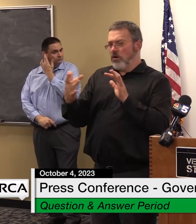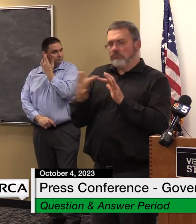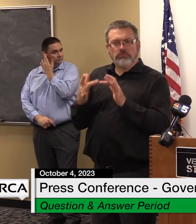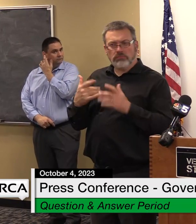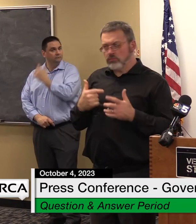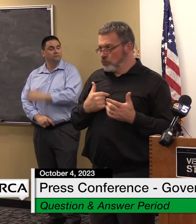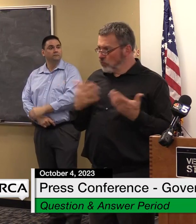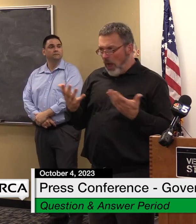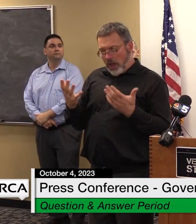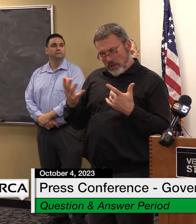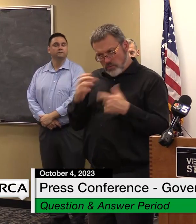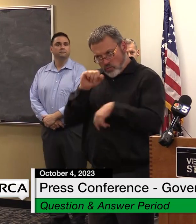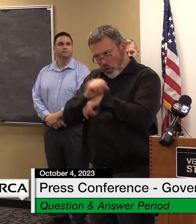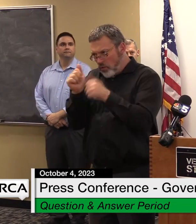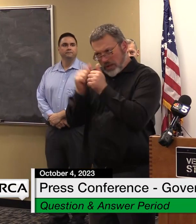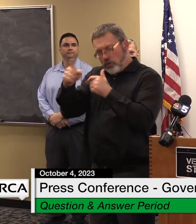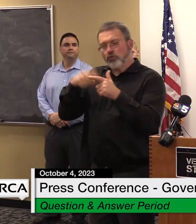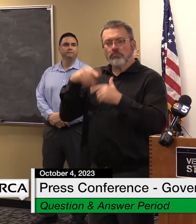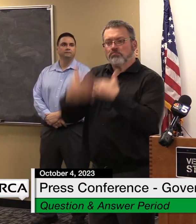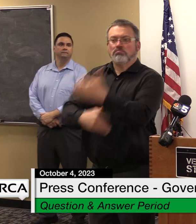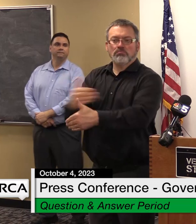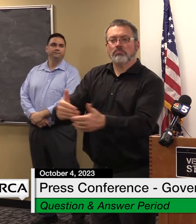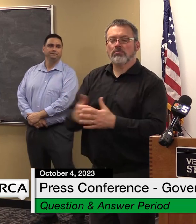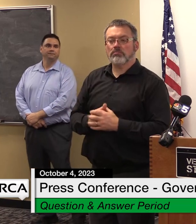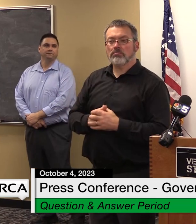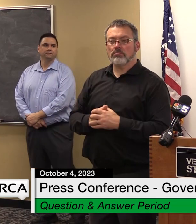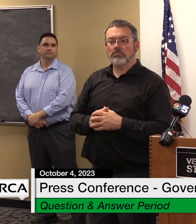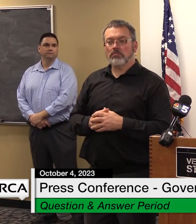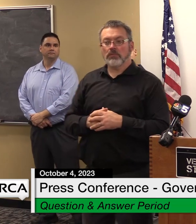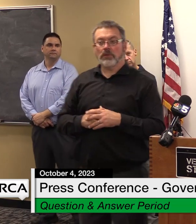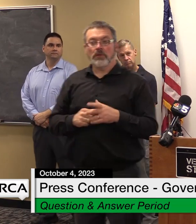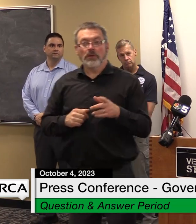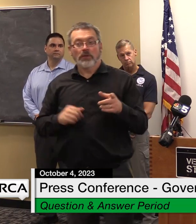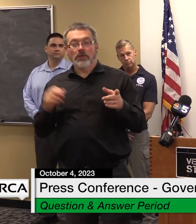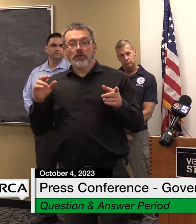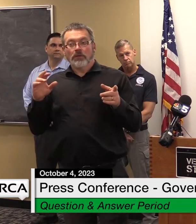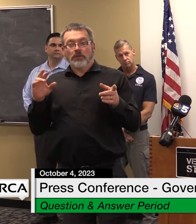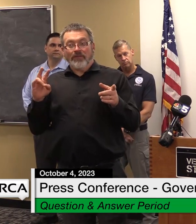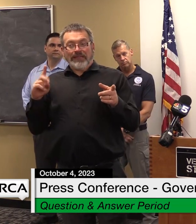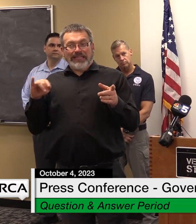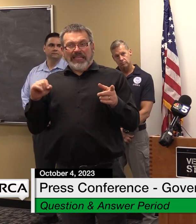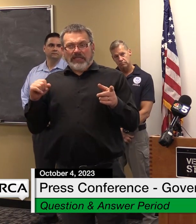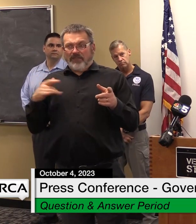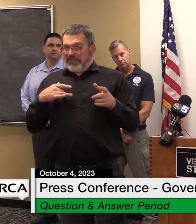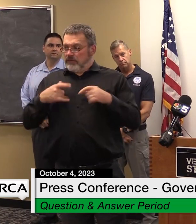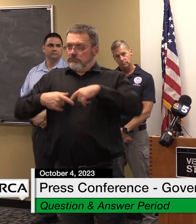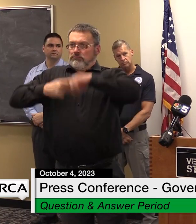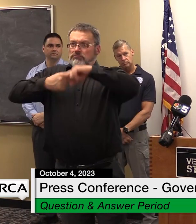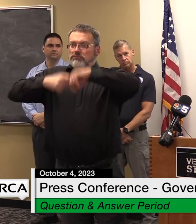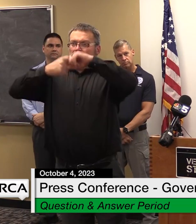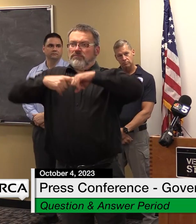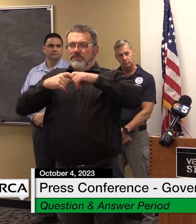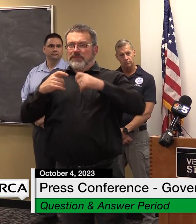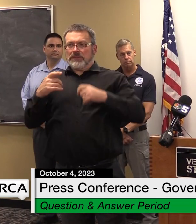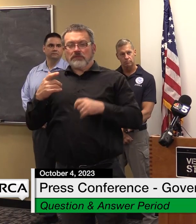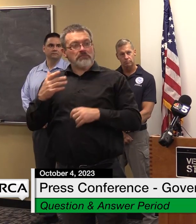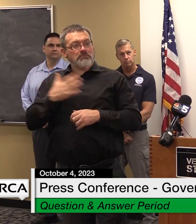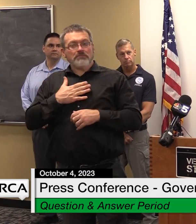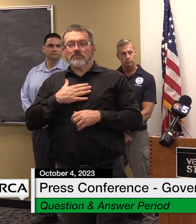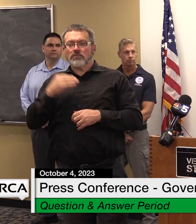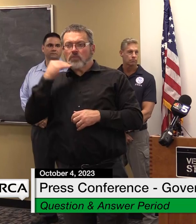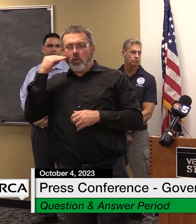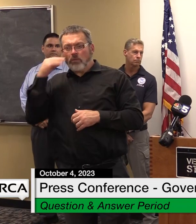have to do to make sure that we alleviate that. Do you think that might be one of the holdups? I mean, I remember getting someone to look at my heating system, and it